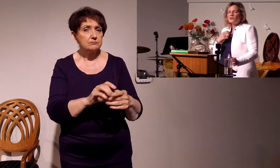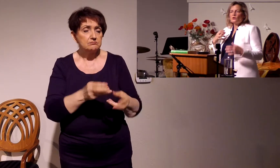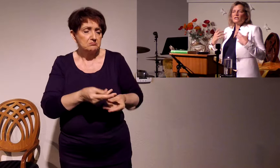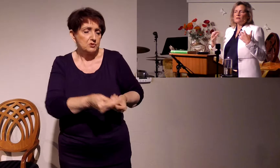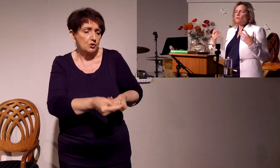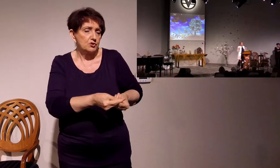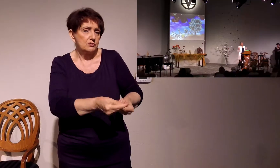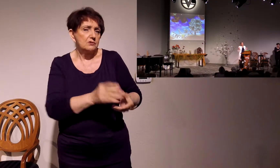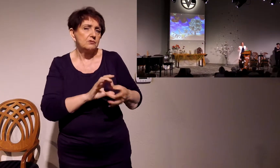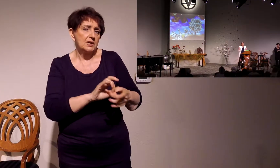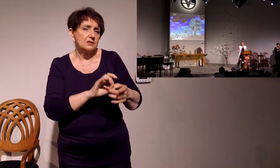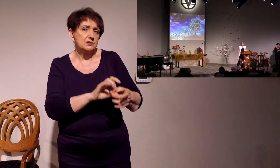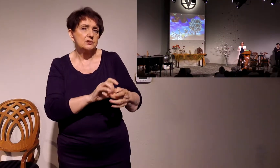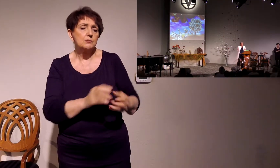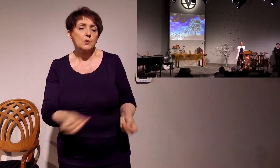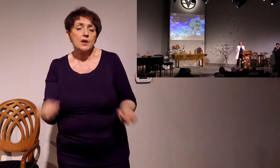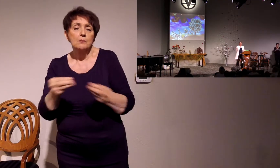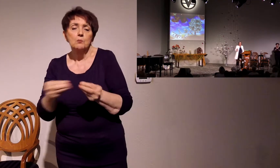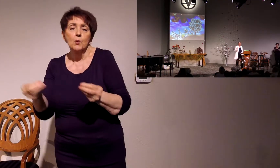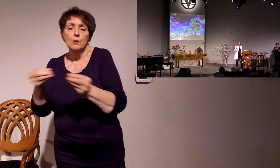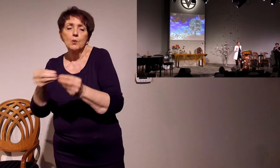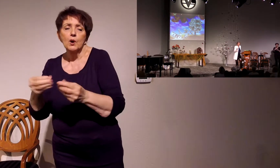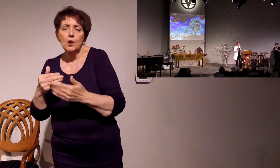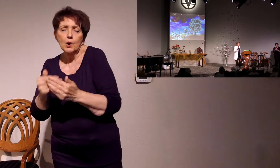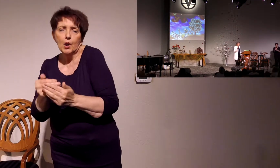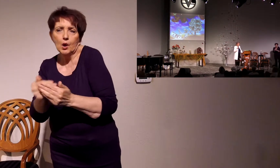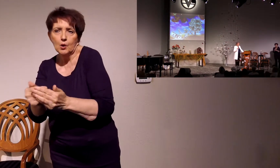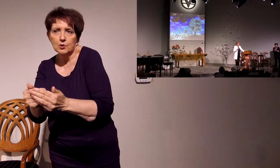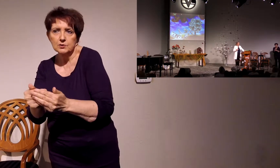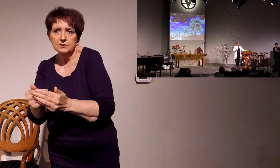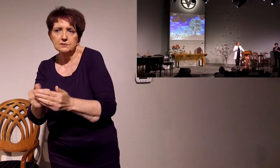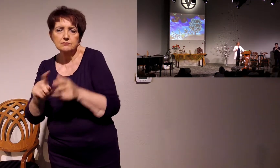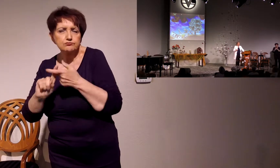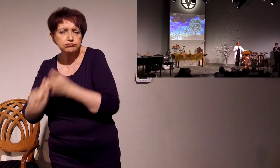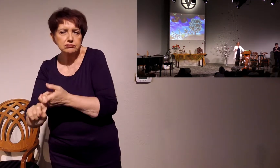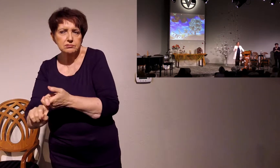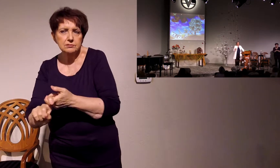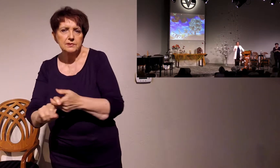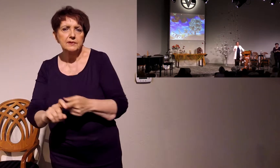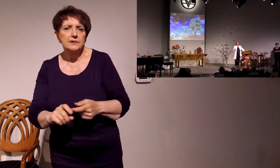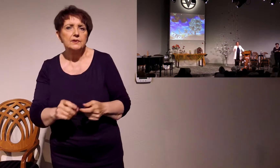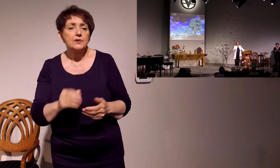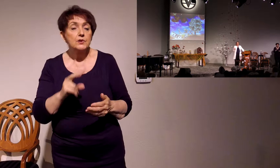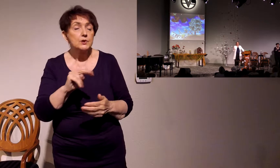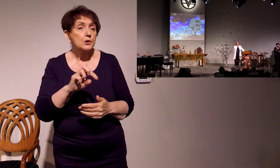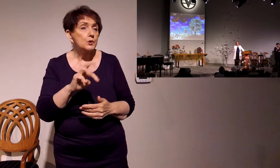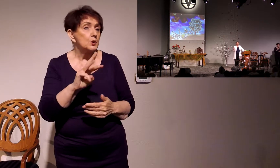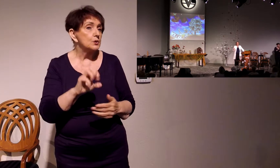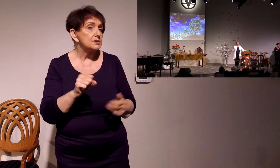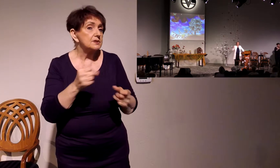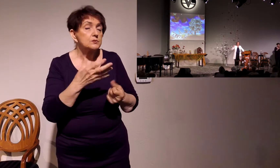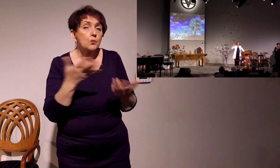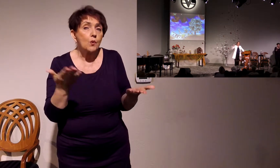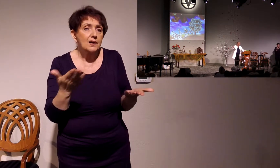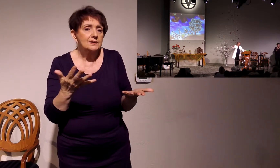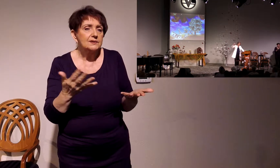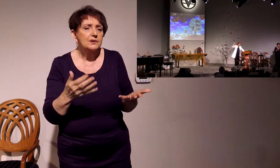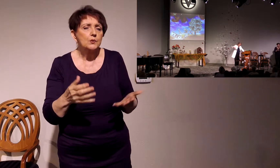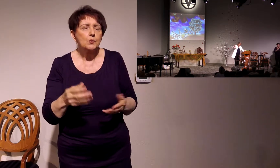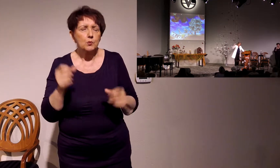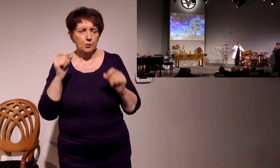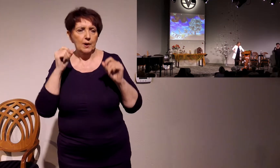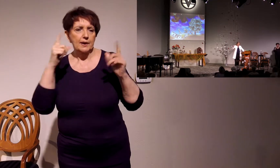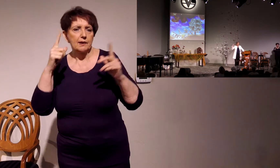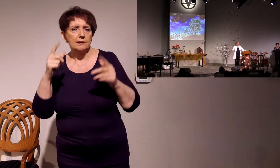how, as we get more and more intimate with it, the great news is that we're going to find ourselves waking up and we're going to be